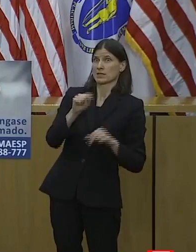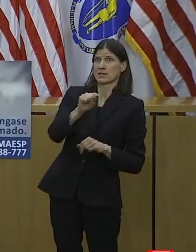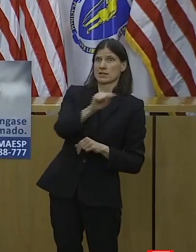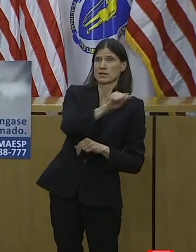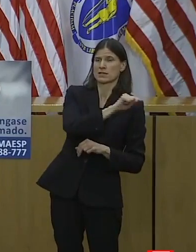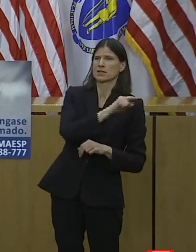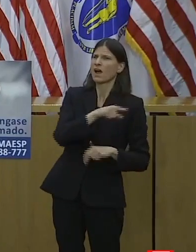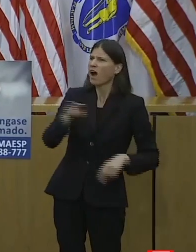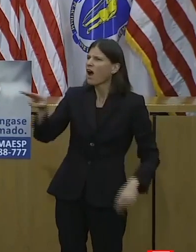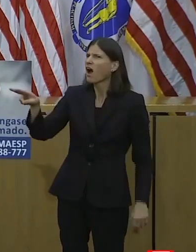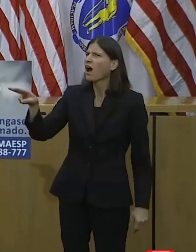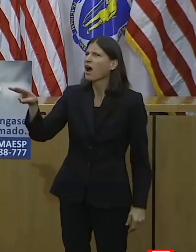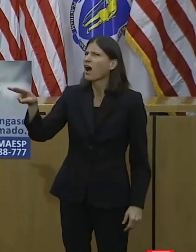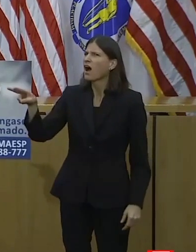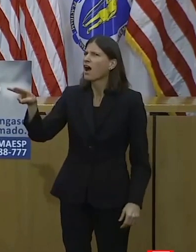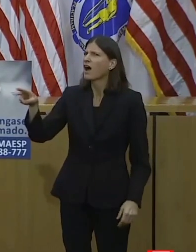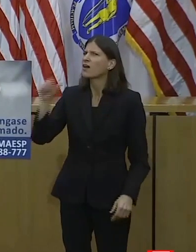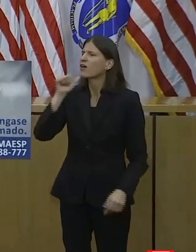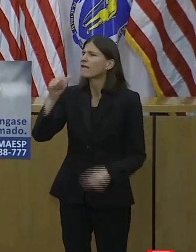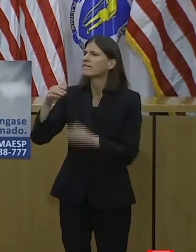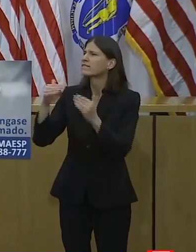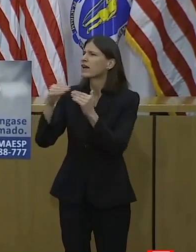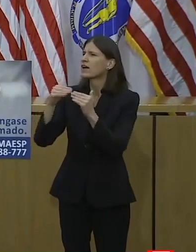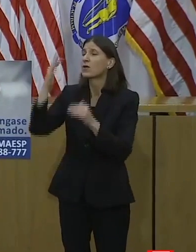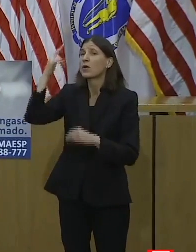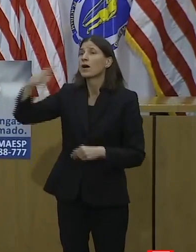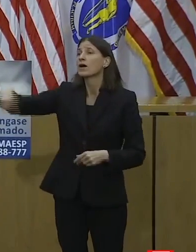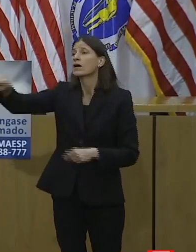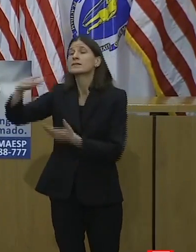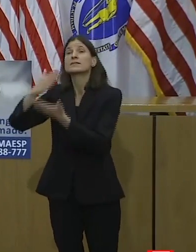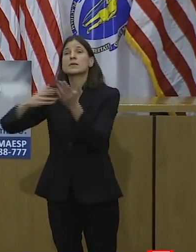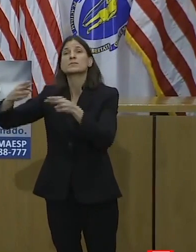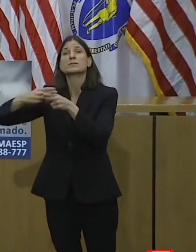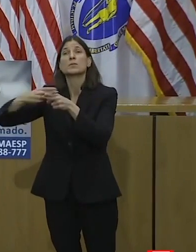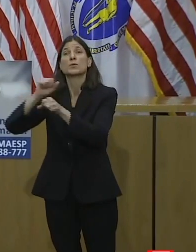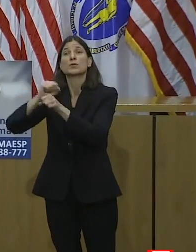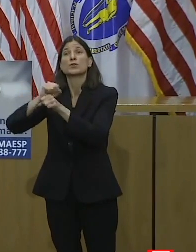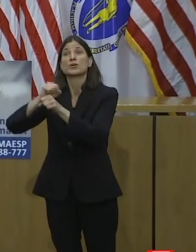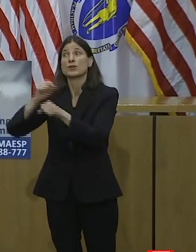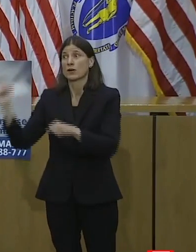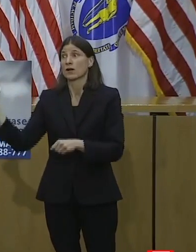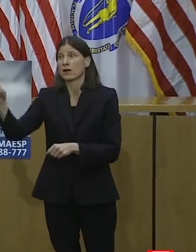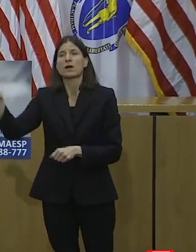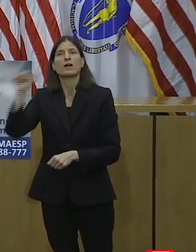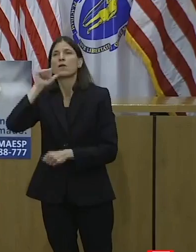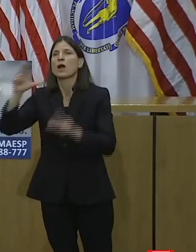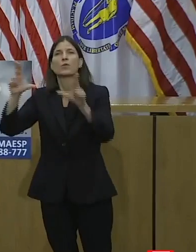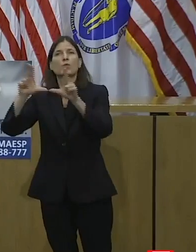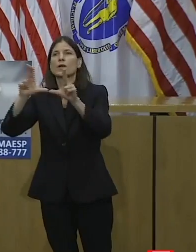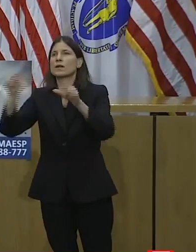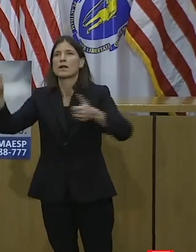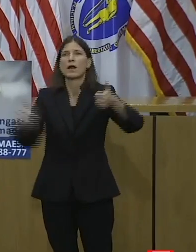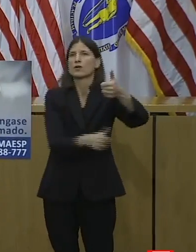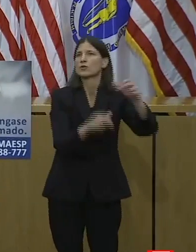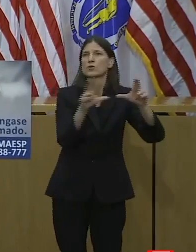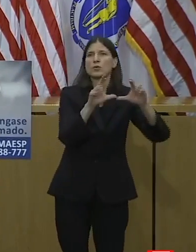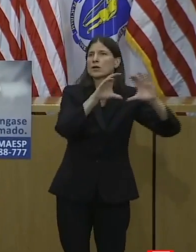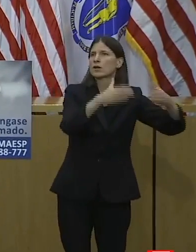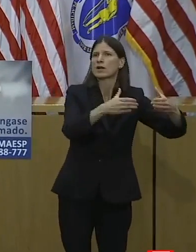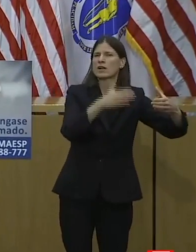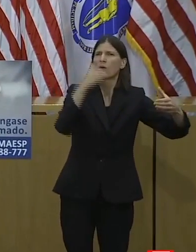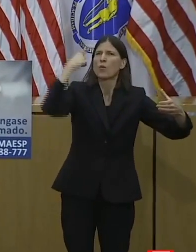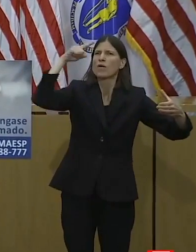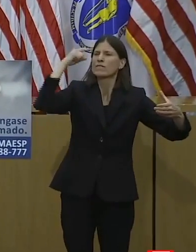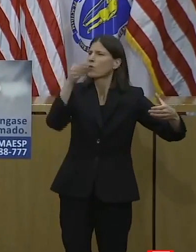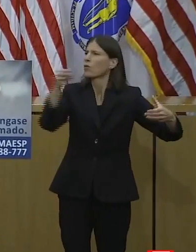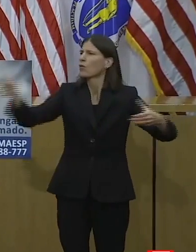there and are union members are basically frozen and not getting the increases. Is there anything you can do about that? Yep. So, if you think